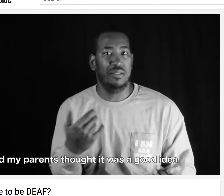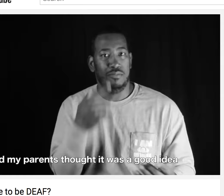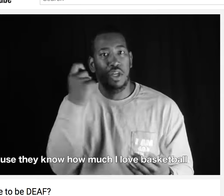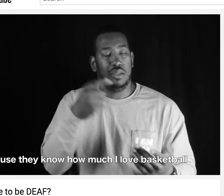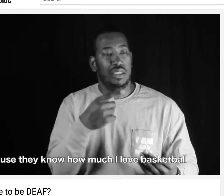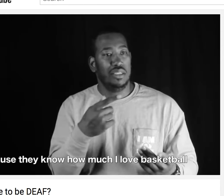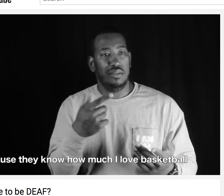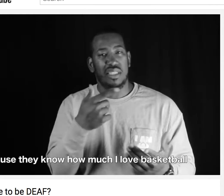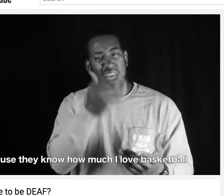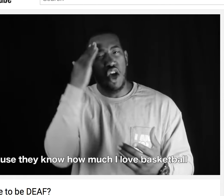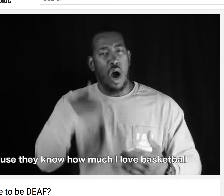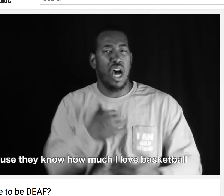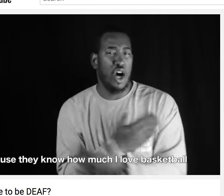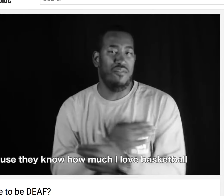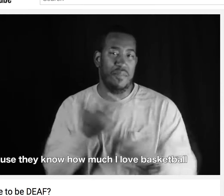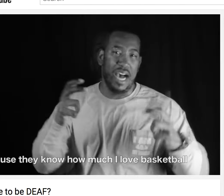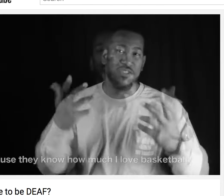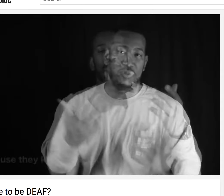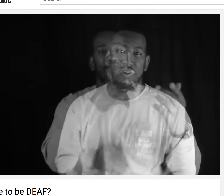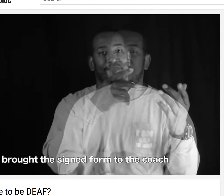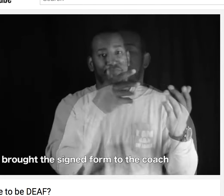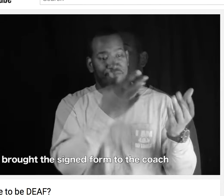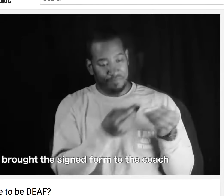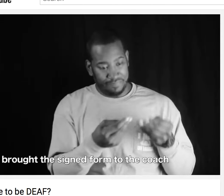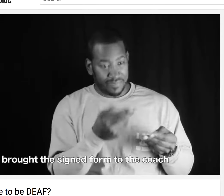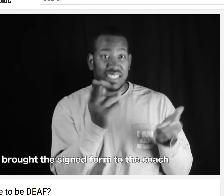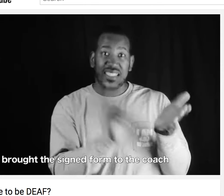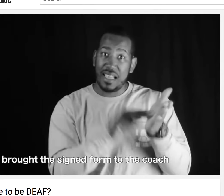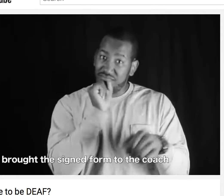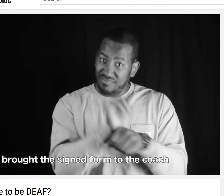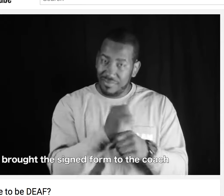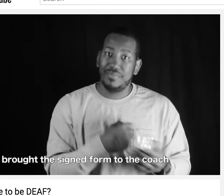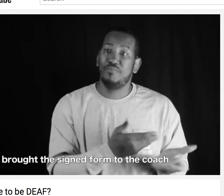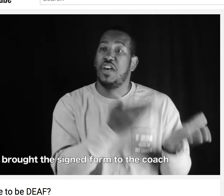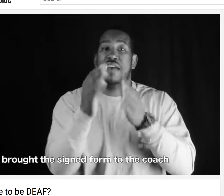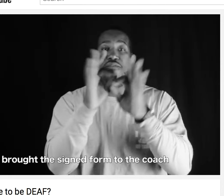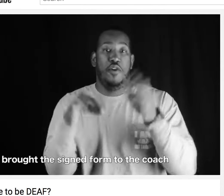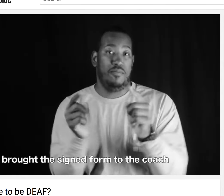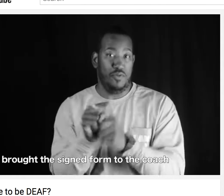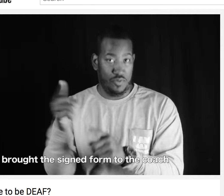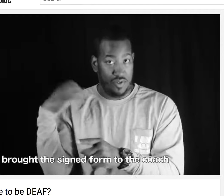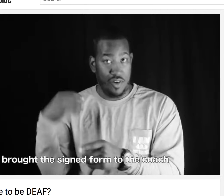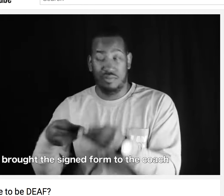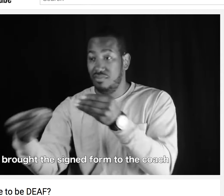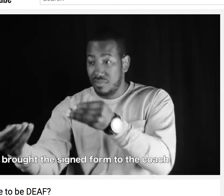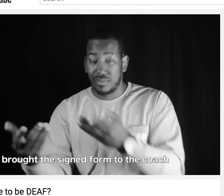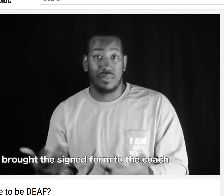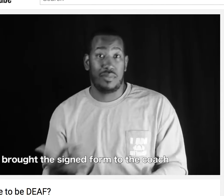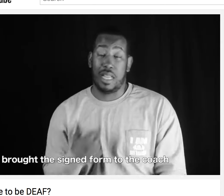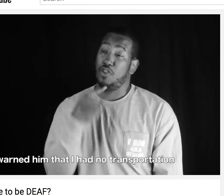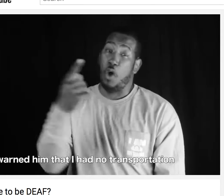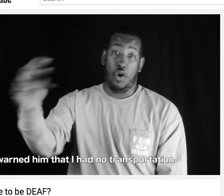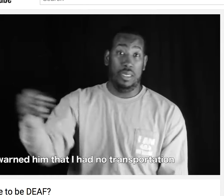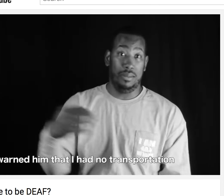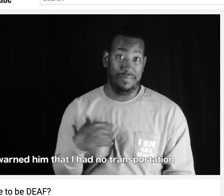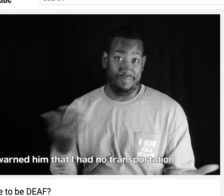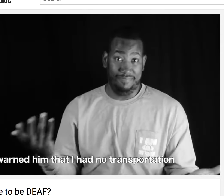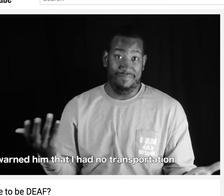I thought it was a good idea because I like basketball. They signed it. I gave it to